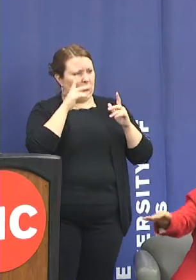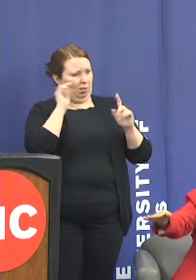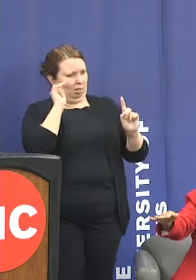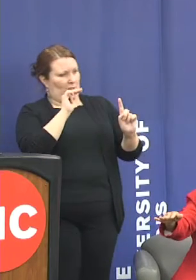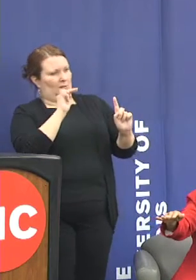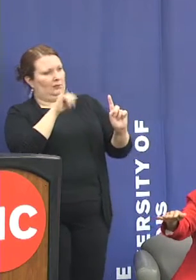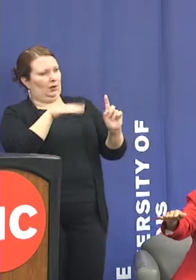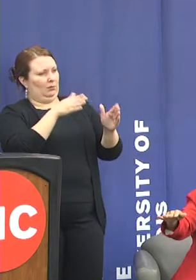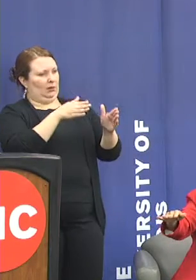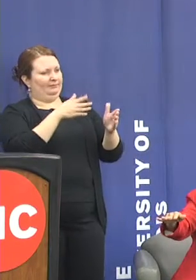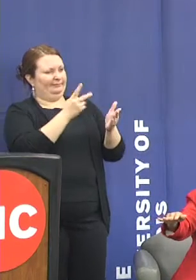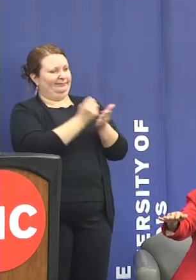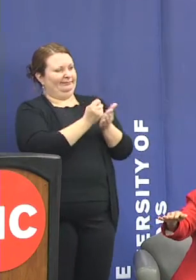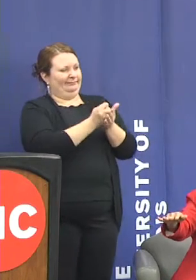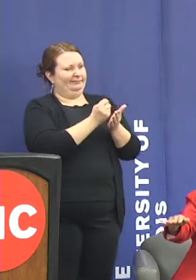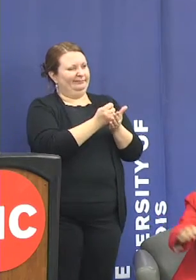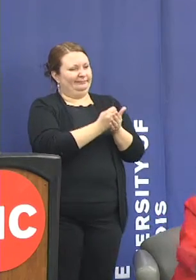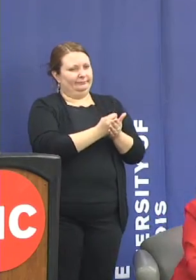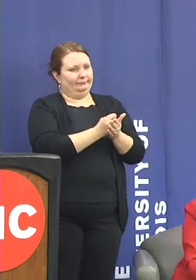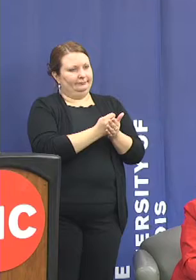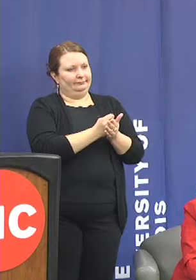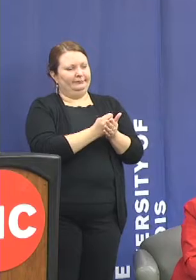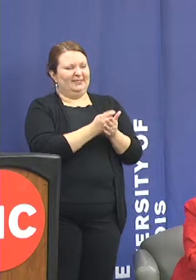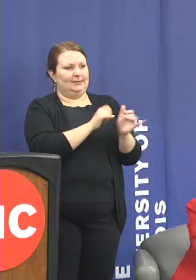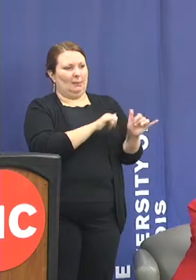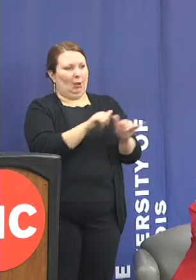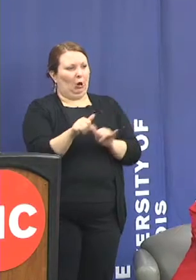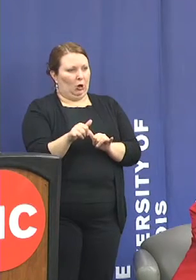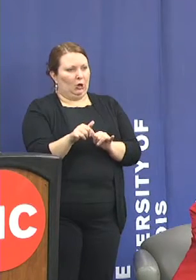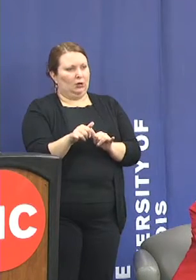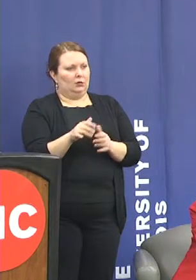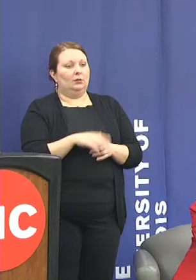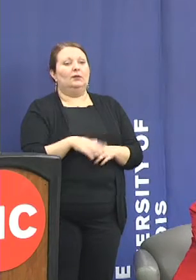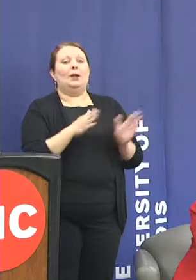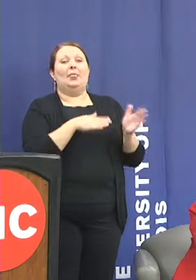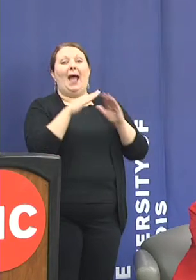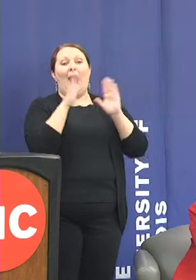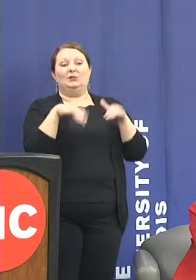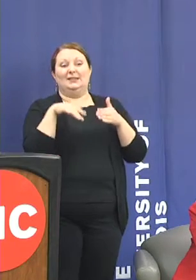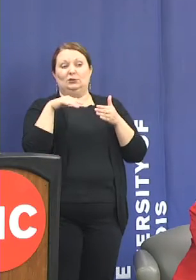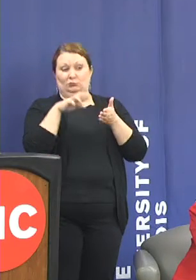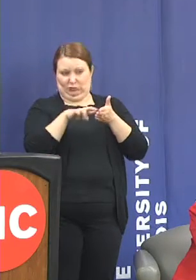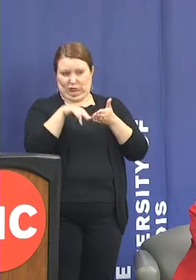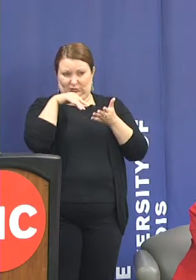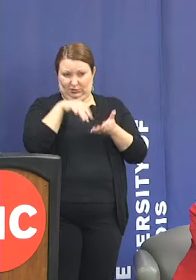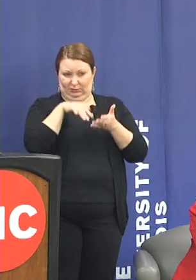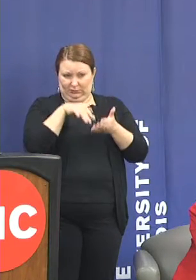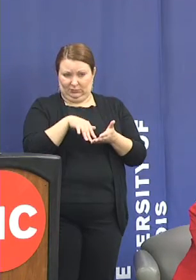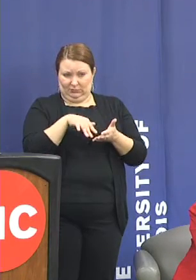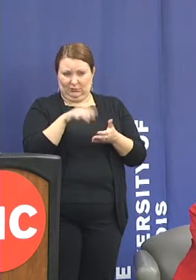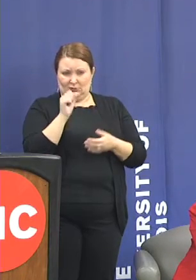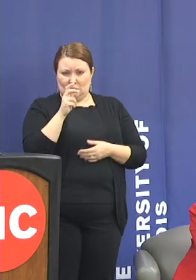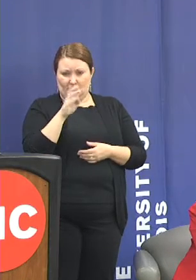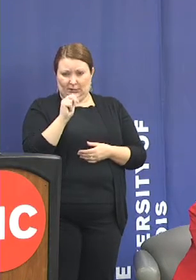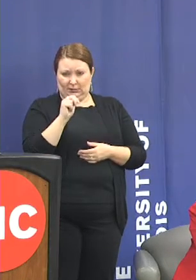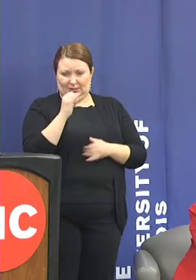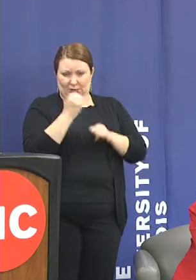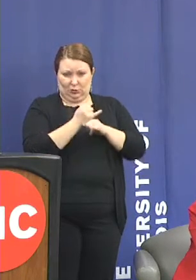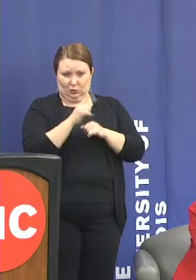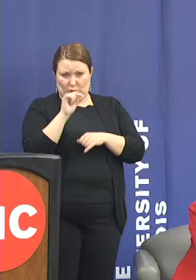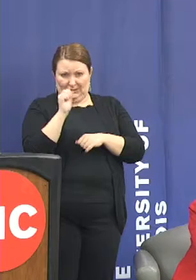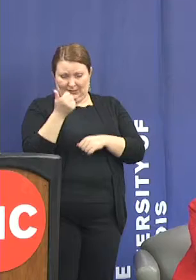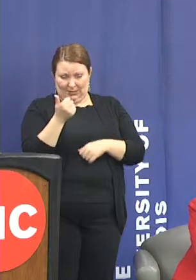it seems that the treatment is pretty similar. And the housing audit study that I mentioned earlier by the Urban Institute in